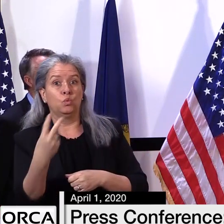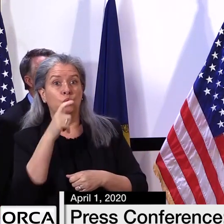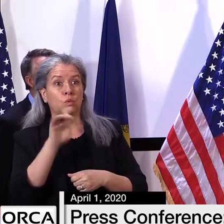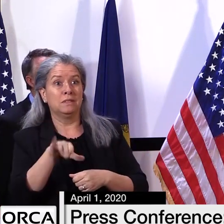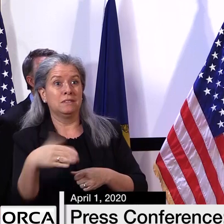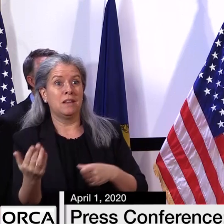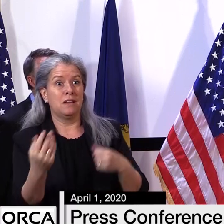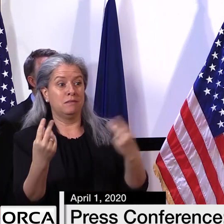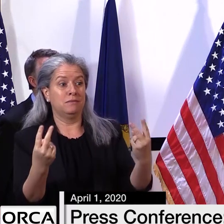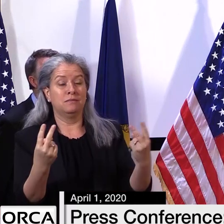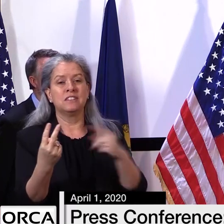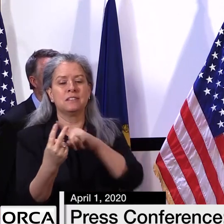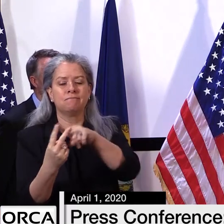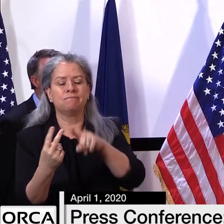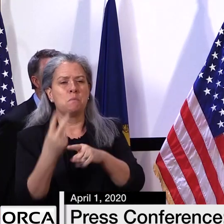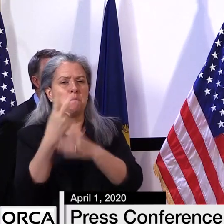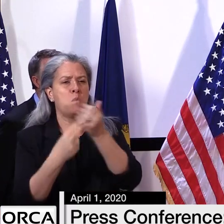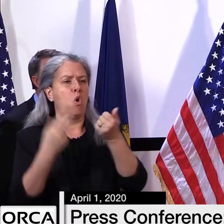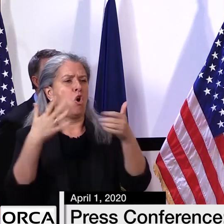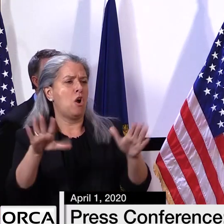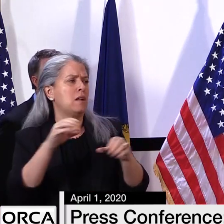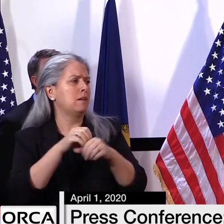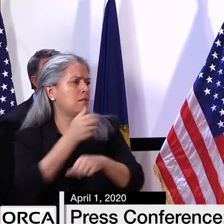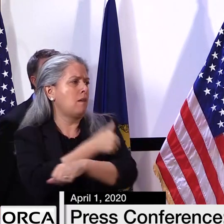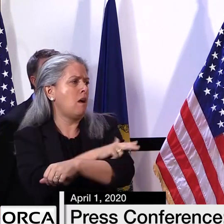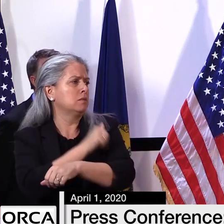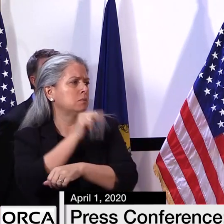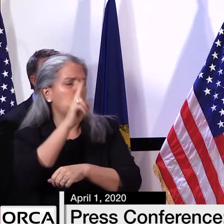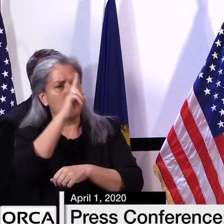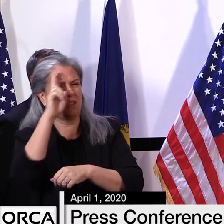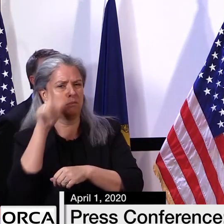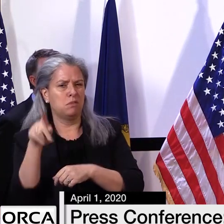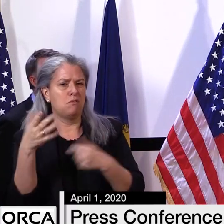in the individuals in the hospital.